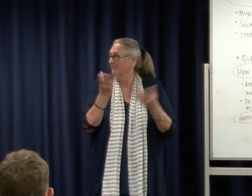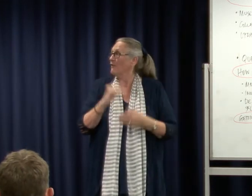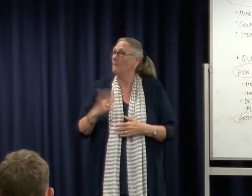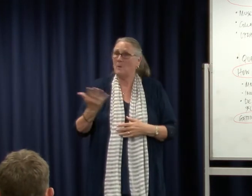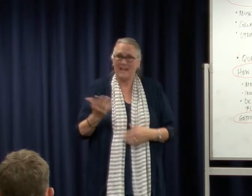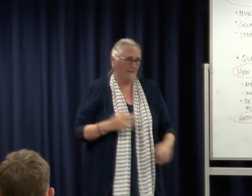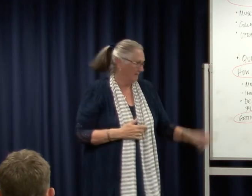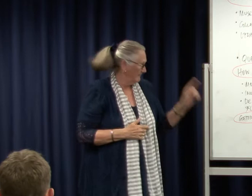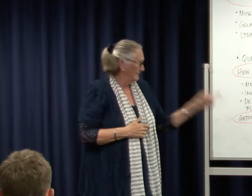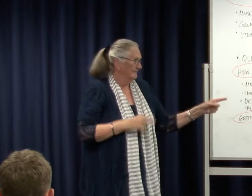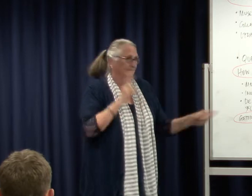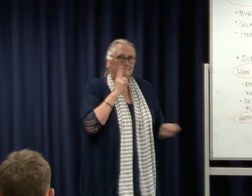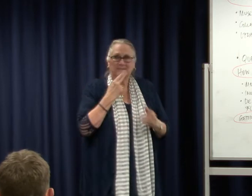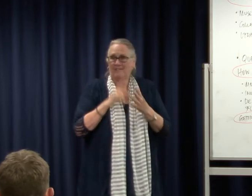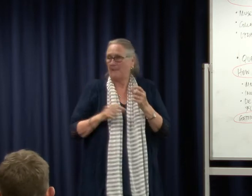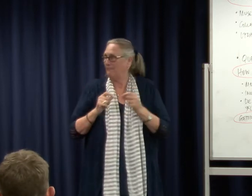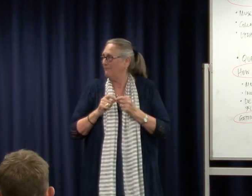tonight, stems from a Deaf Club.